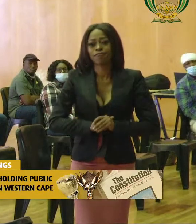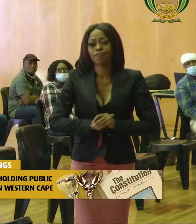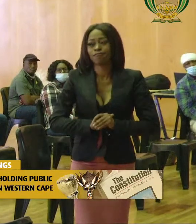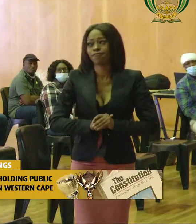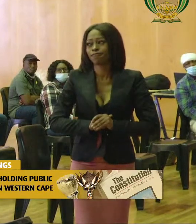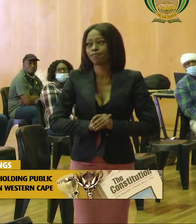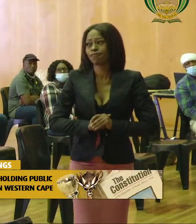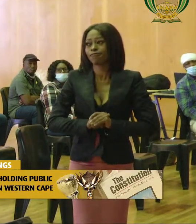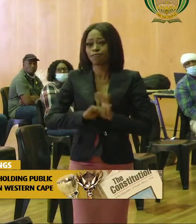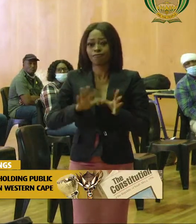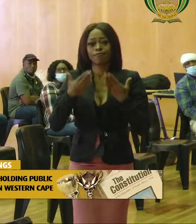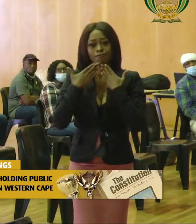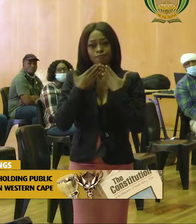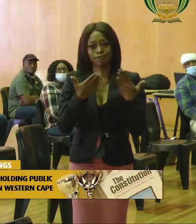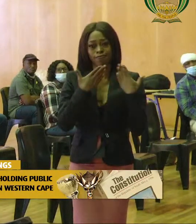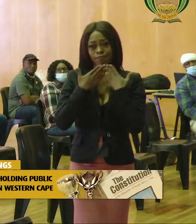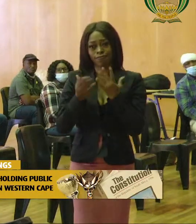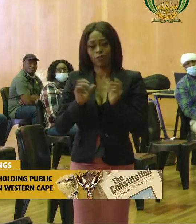Undinika lona.